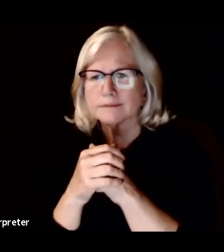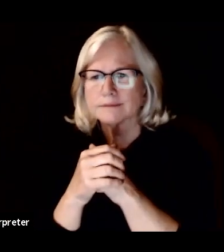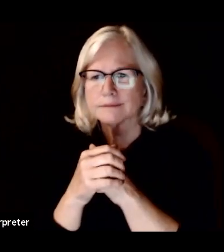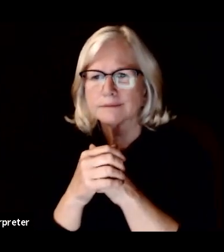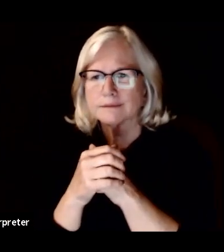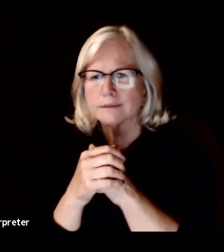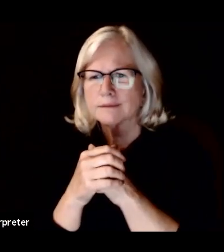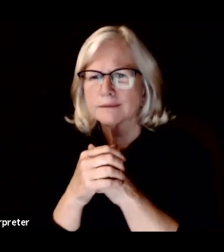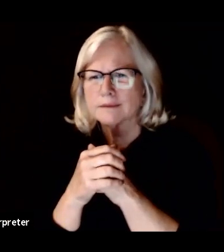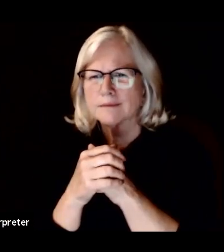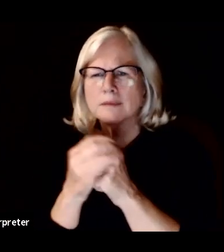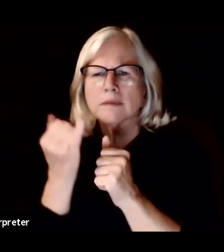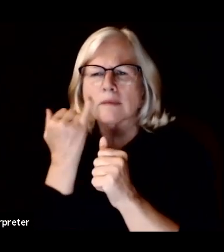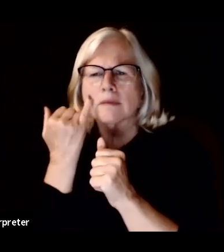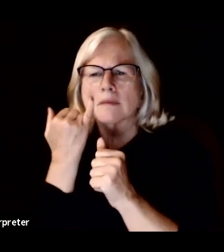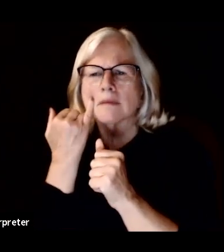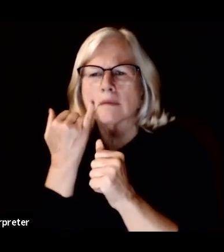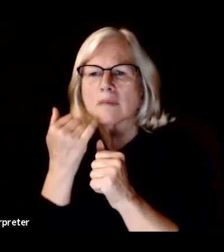guidelines?